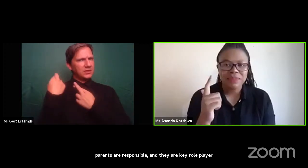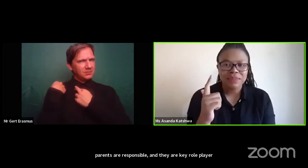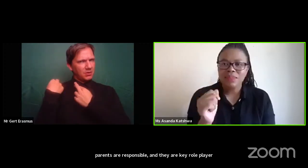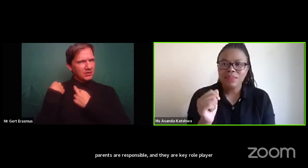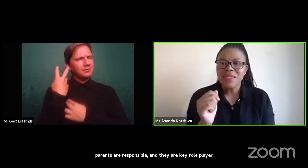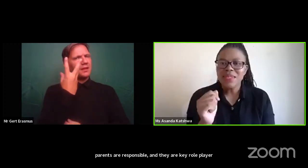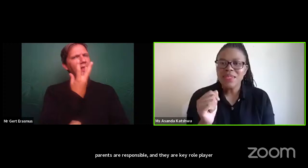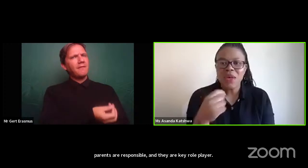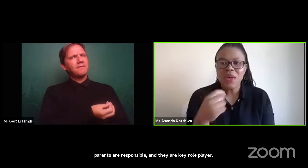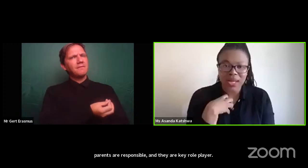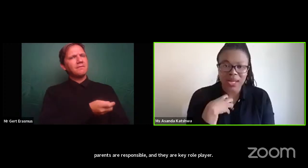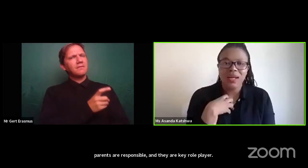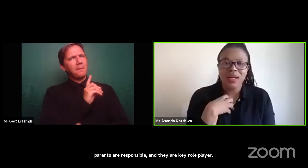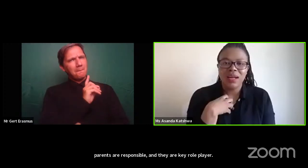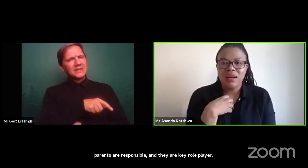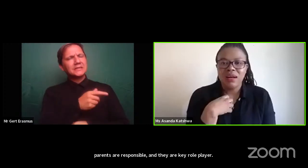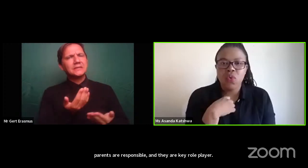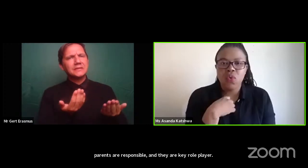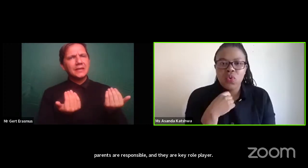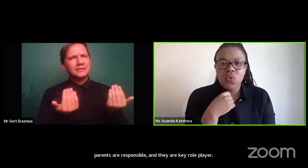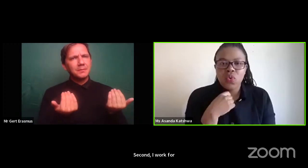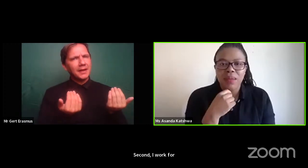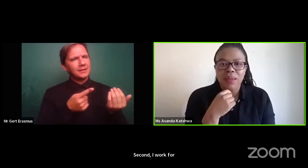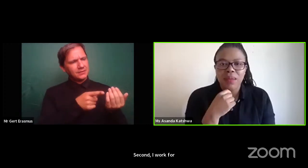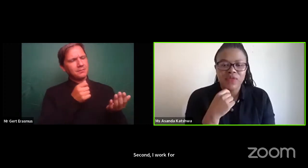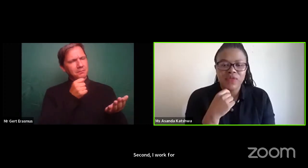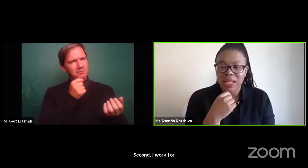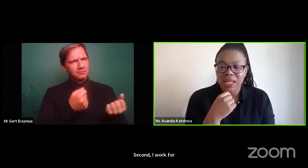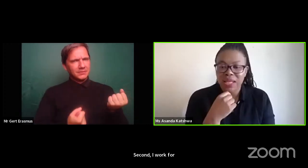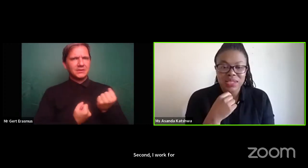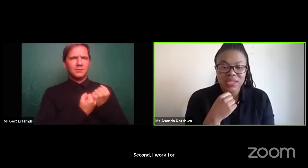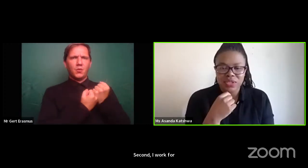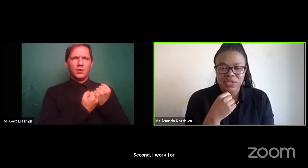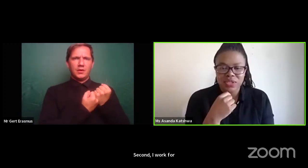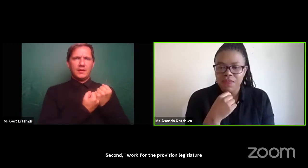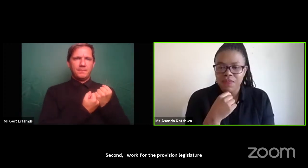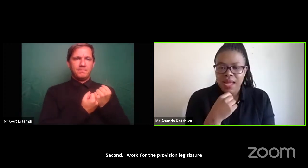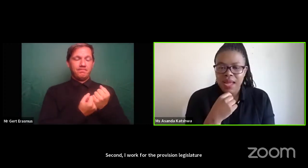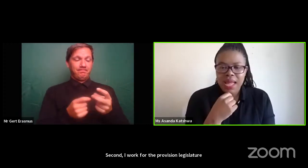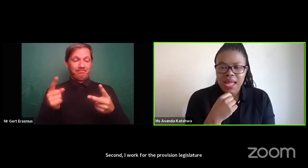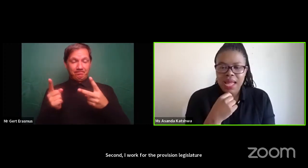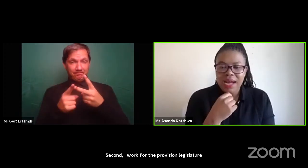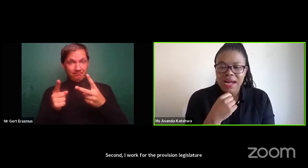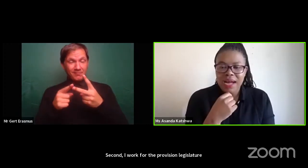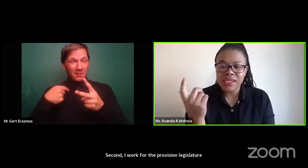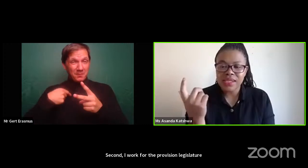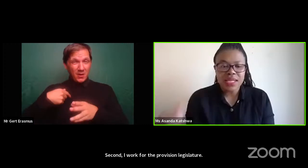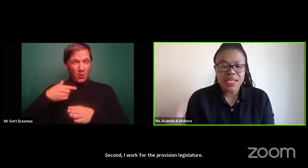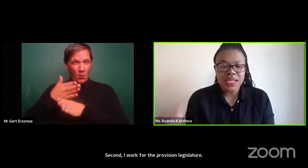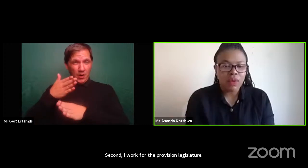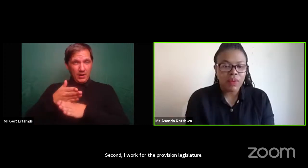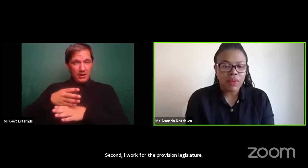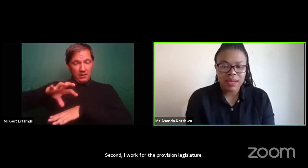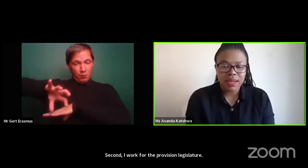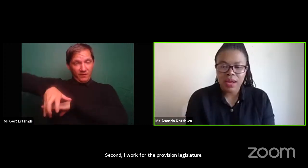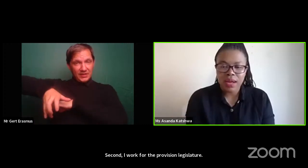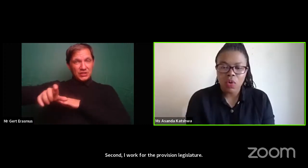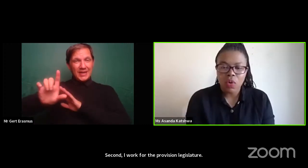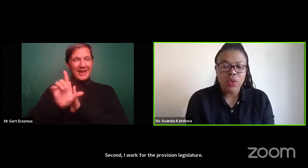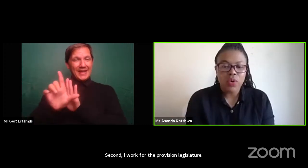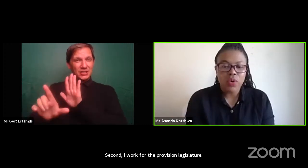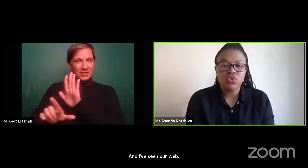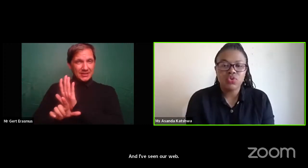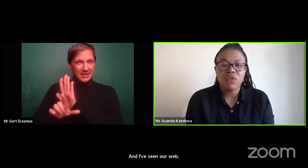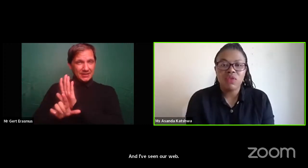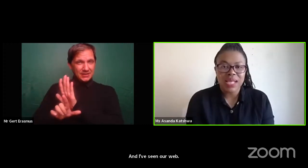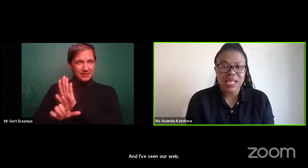Secondly, I work for the provincial legislature, and I've seen in our work,